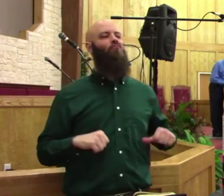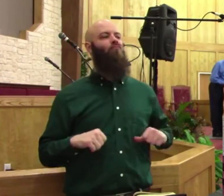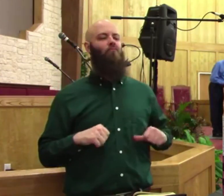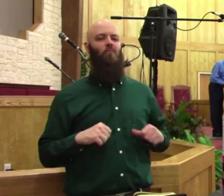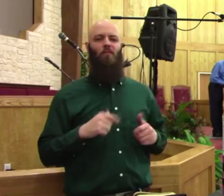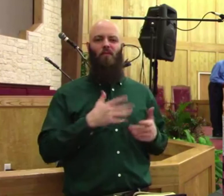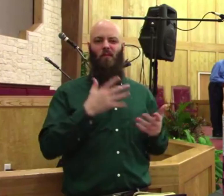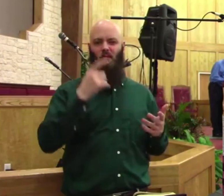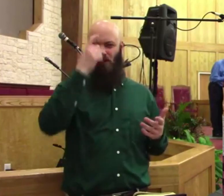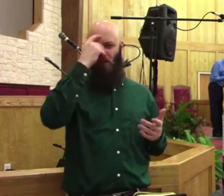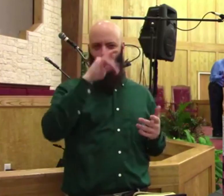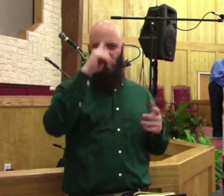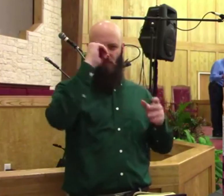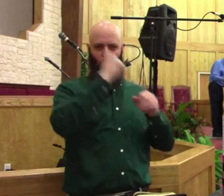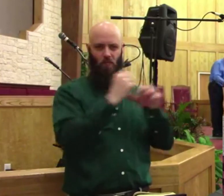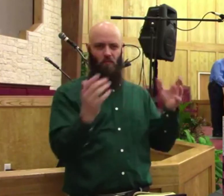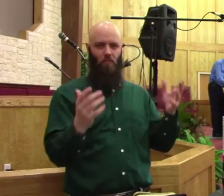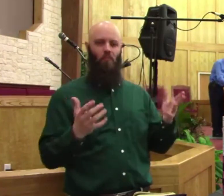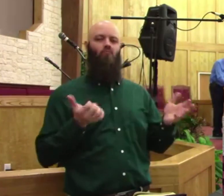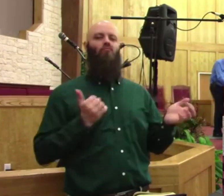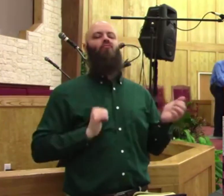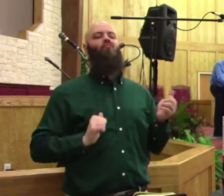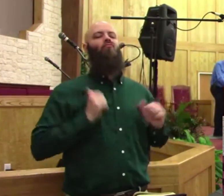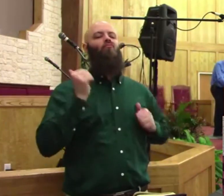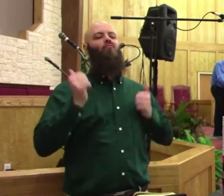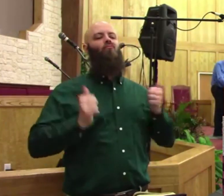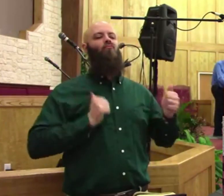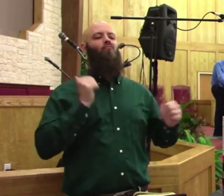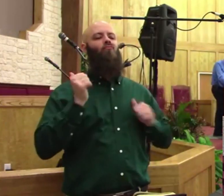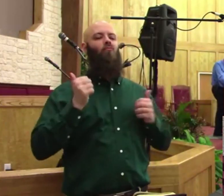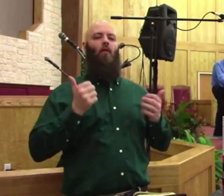of the theatrical as he's this great